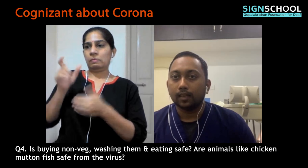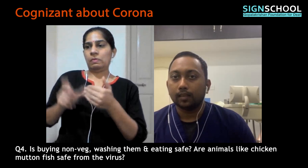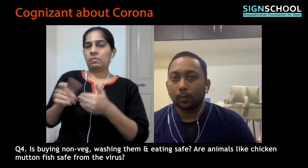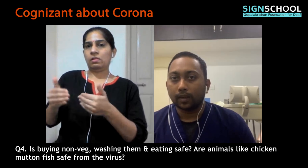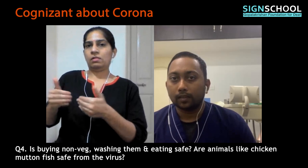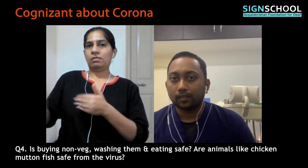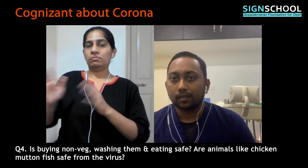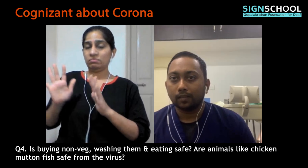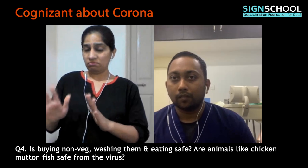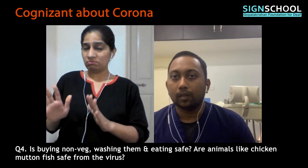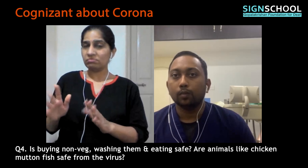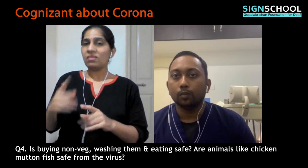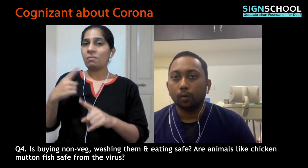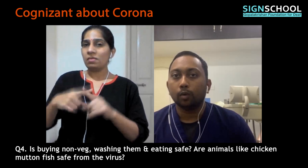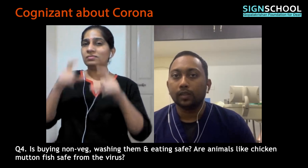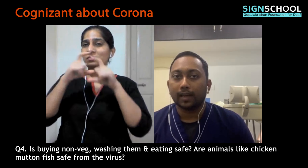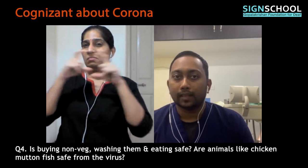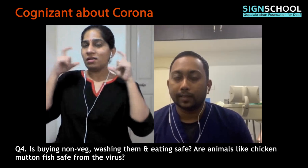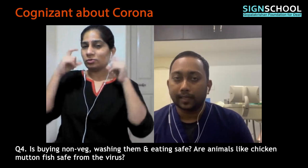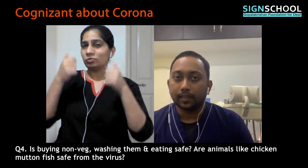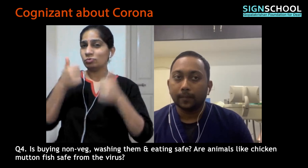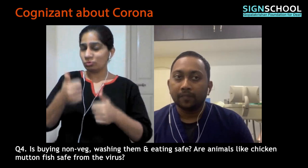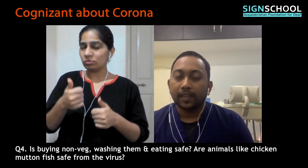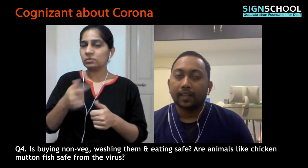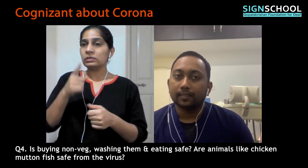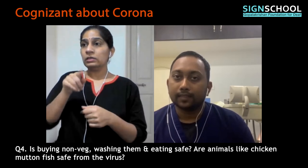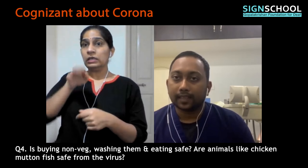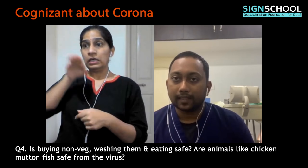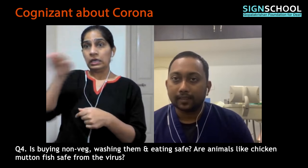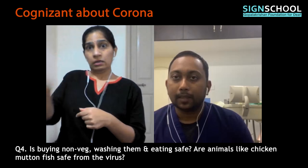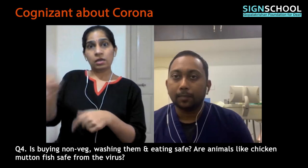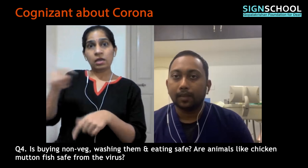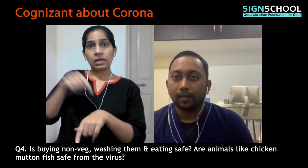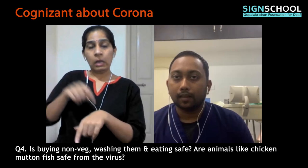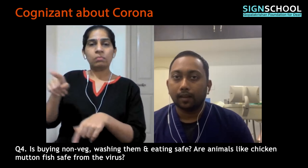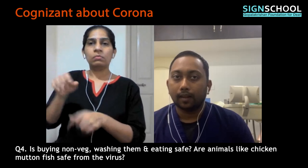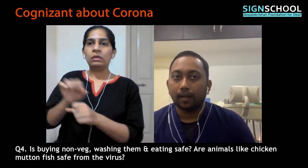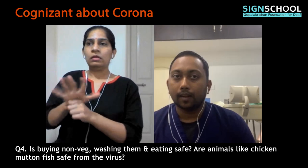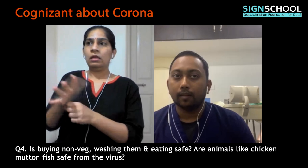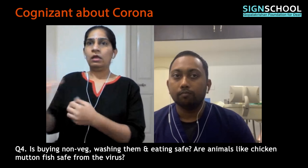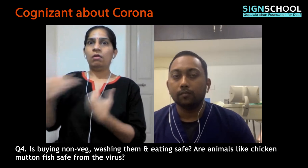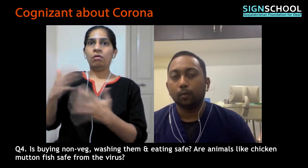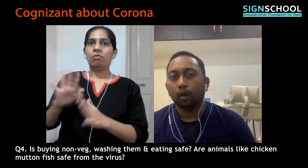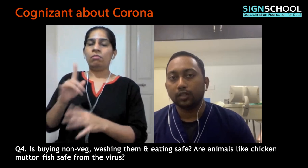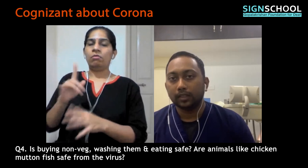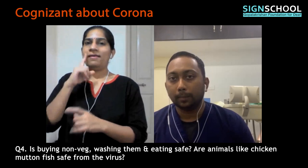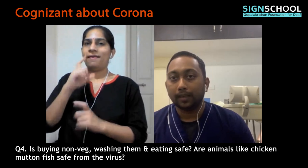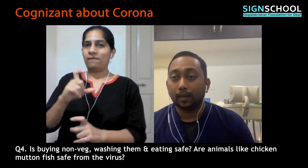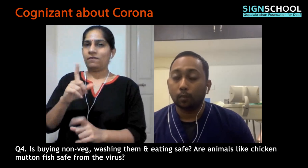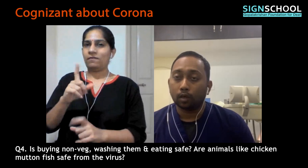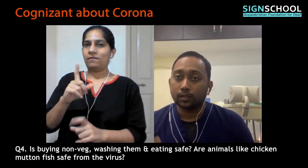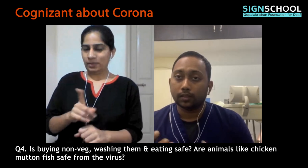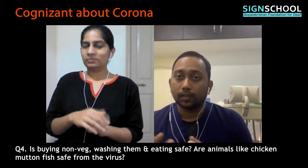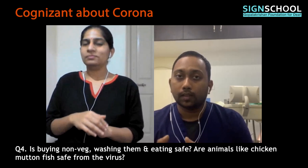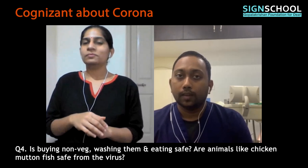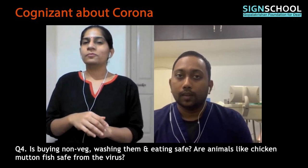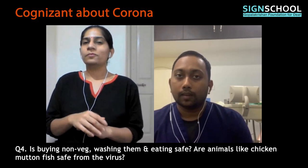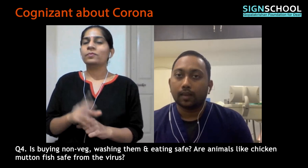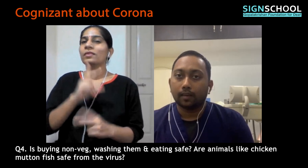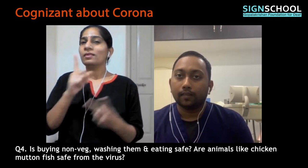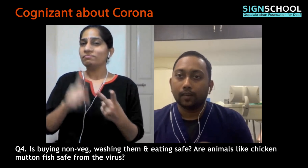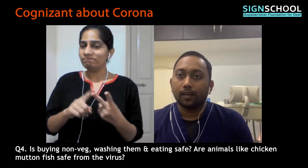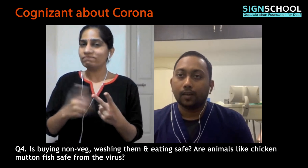catch the virus while you go there and get it. And second thing being washing the meat and washing